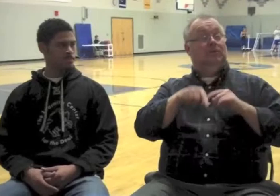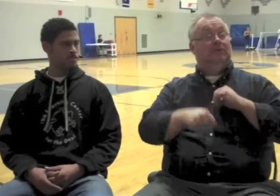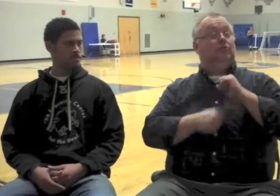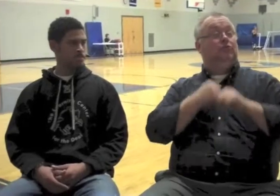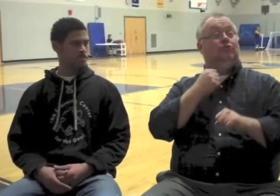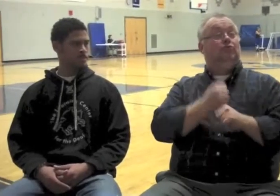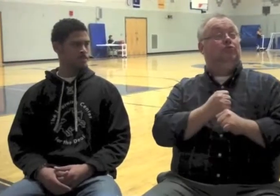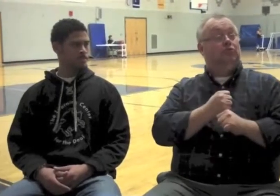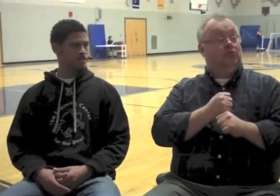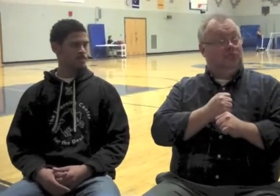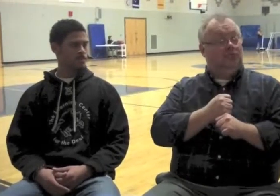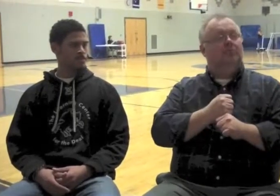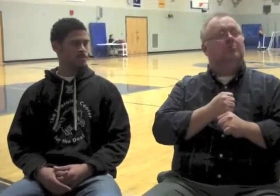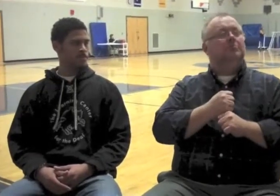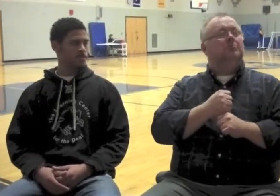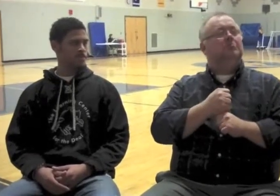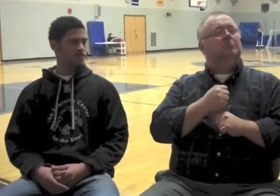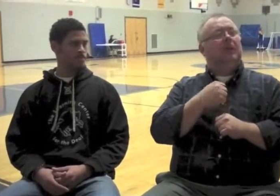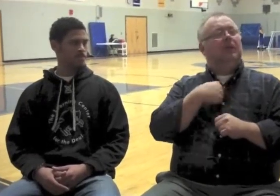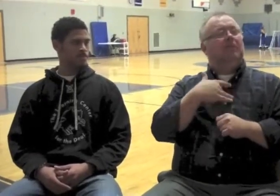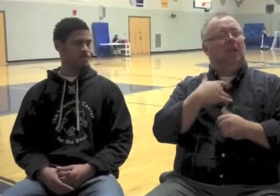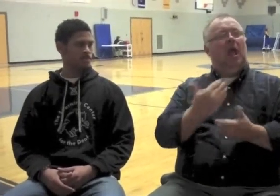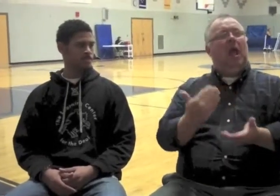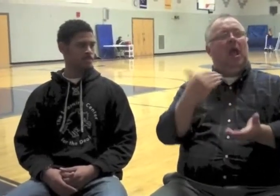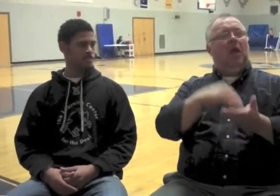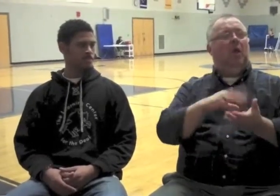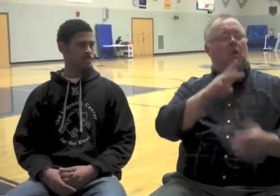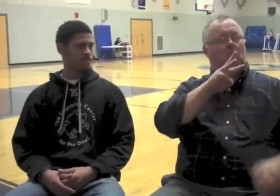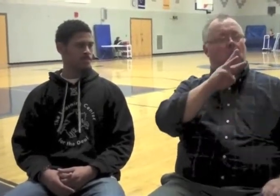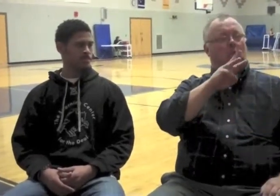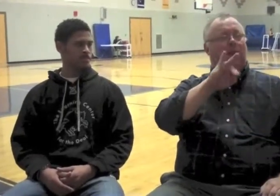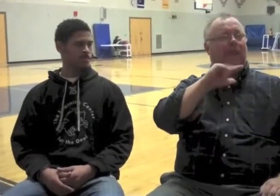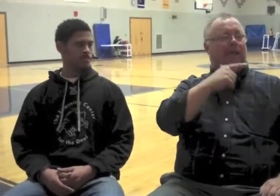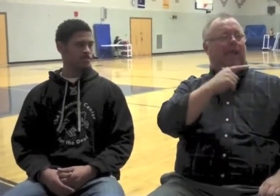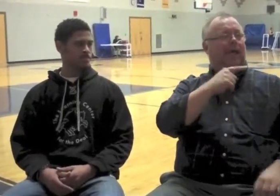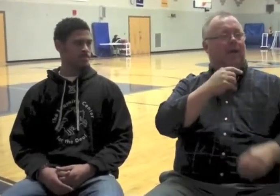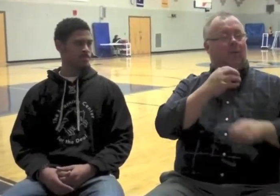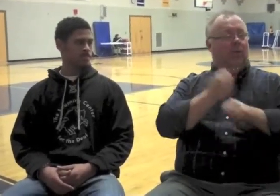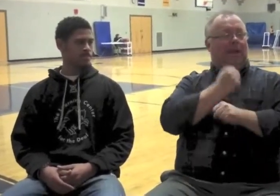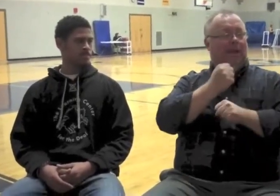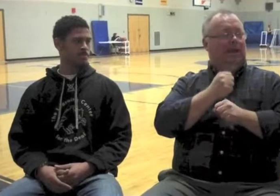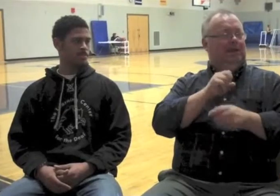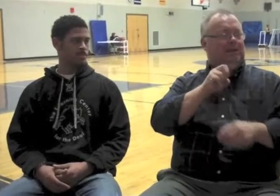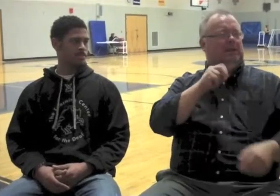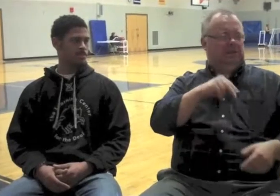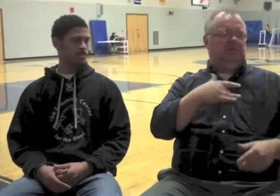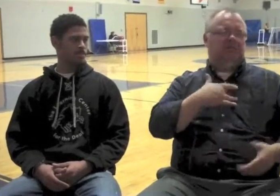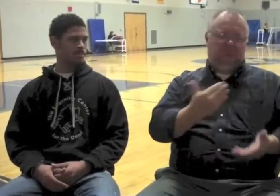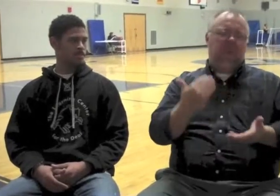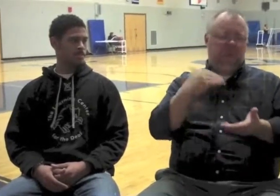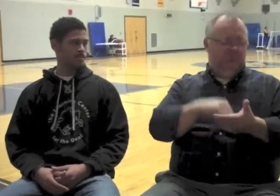Well, my prediction is certainly that we would have a winning season. I believe that we will.